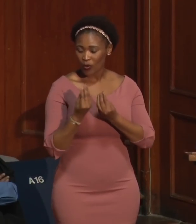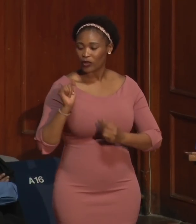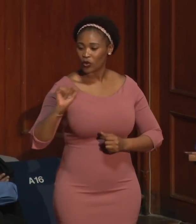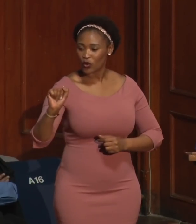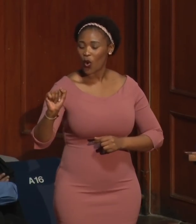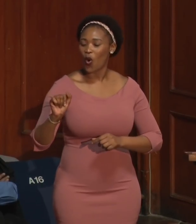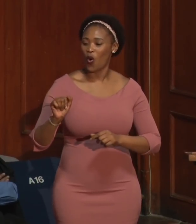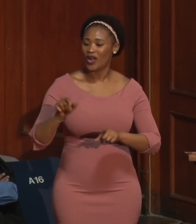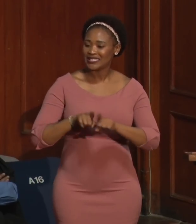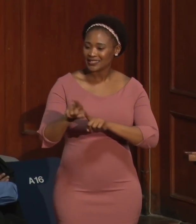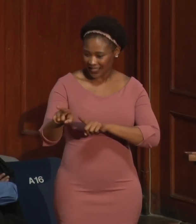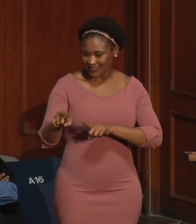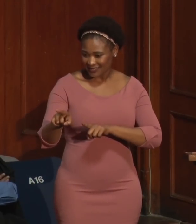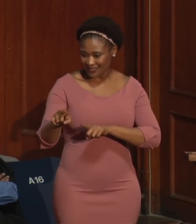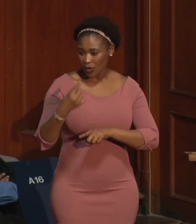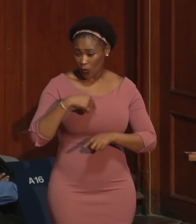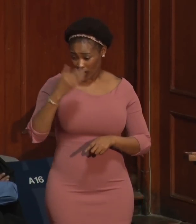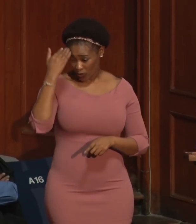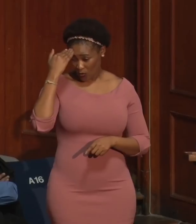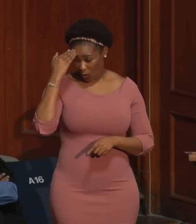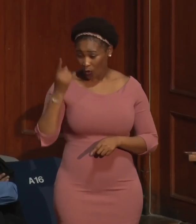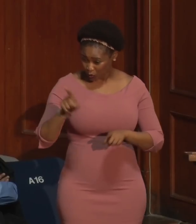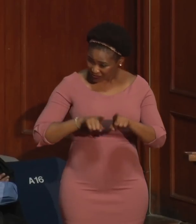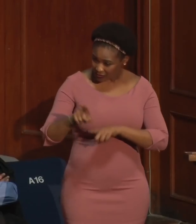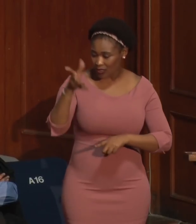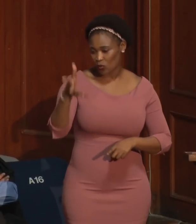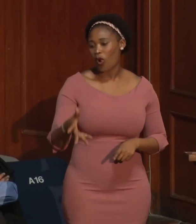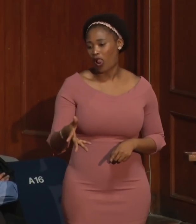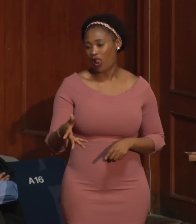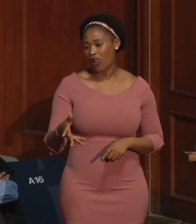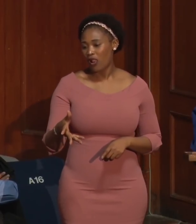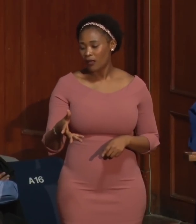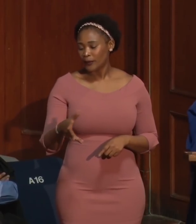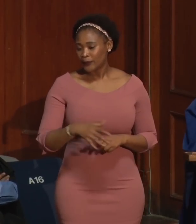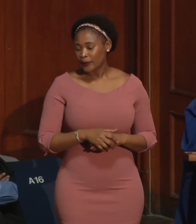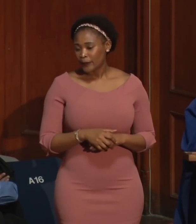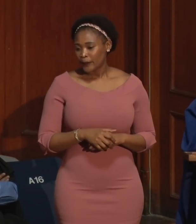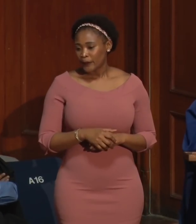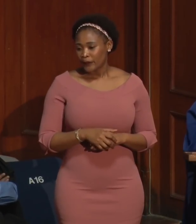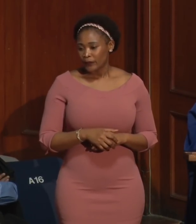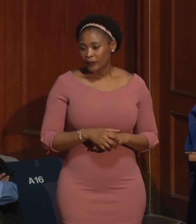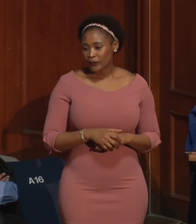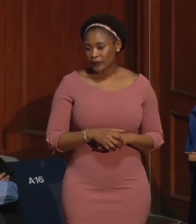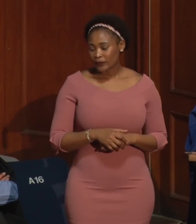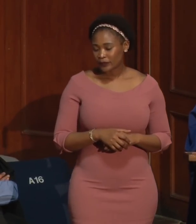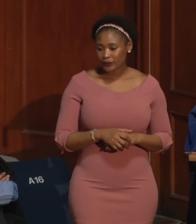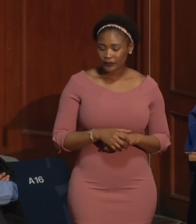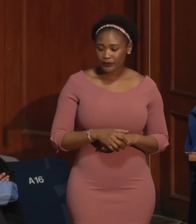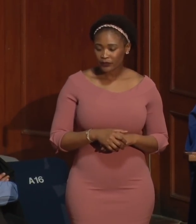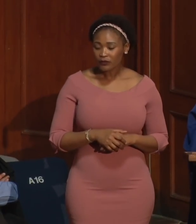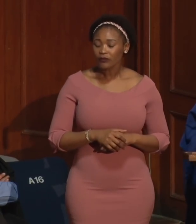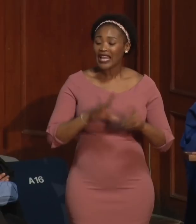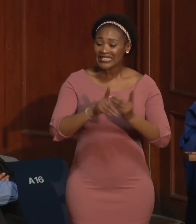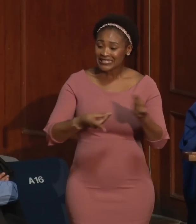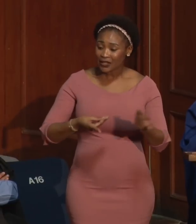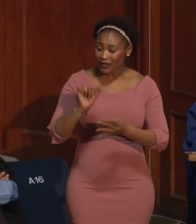success, which we know for sure will come, if it's not there already. As you walk out of this hall with your degree